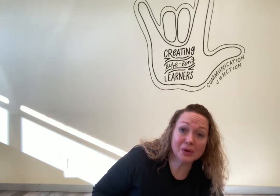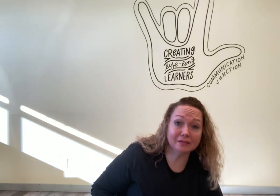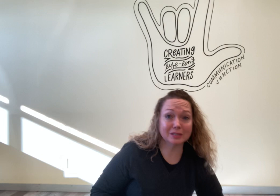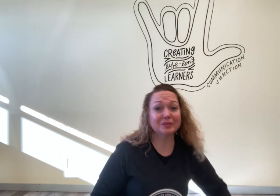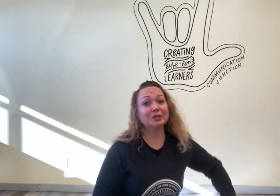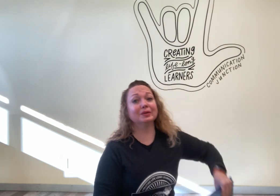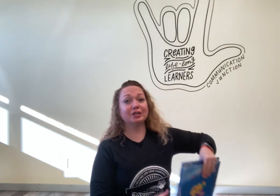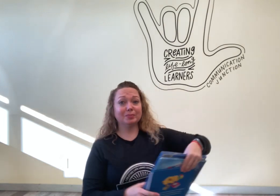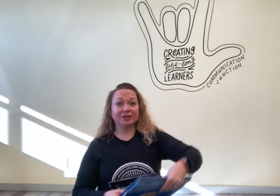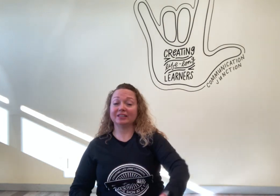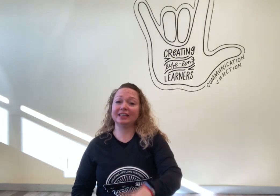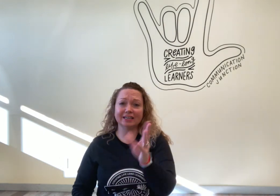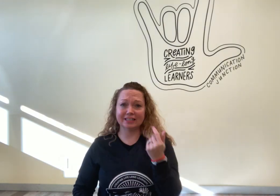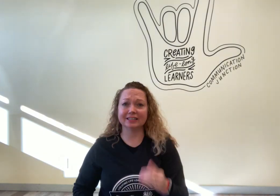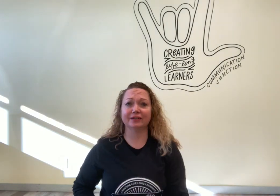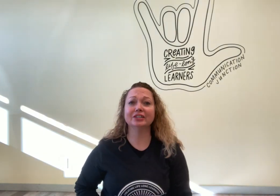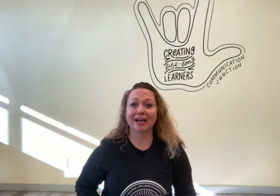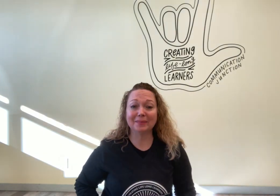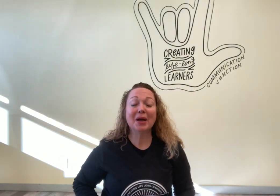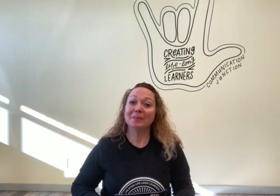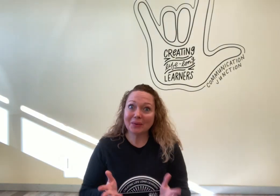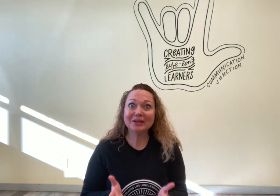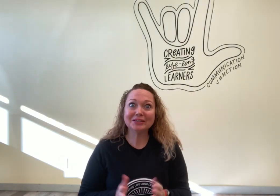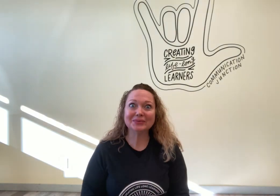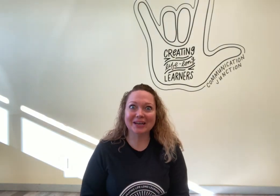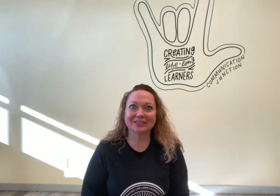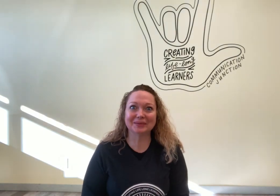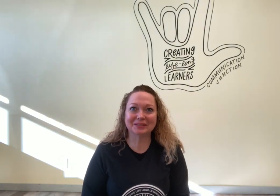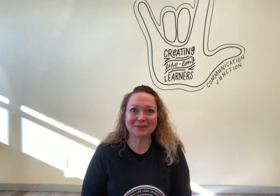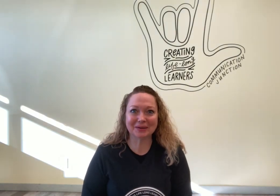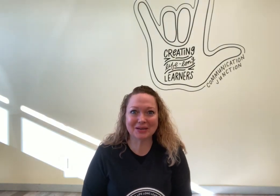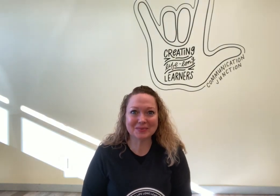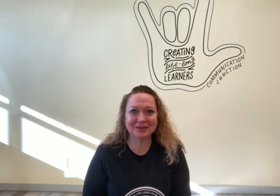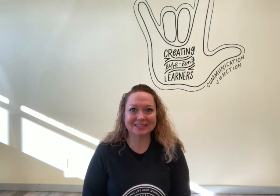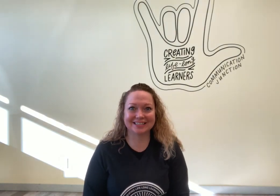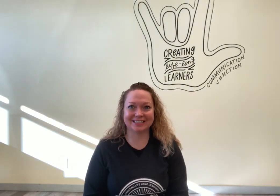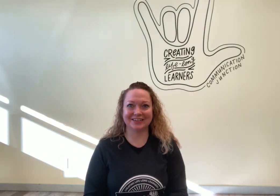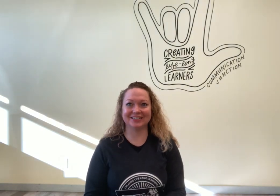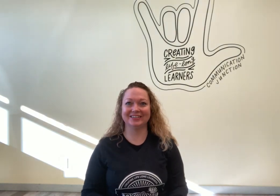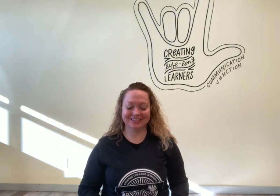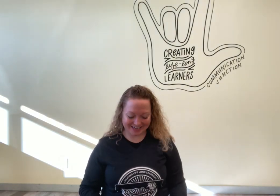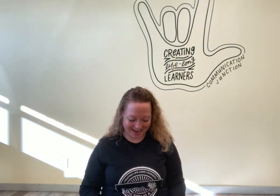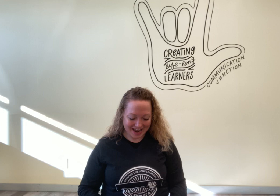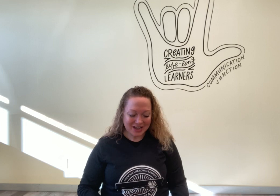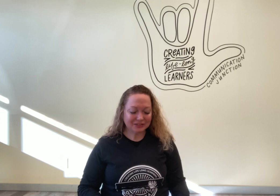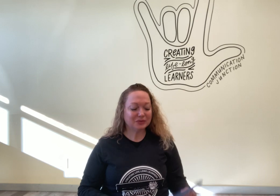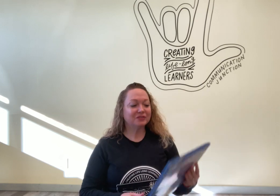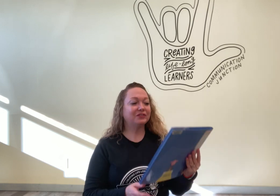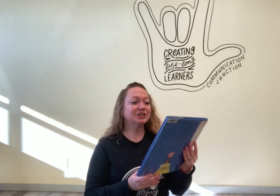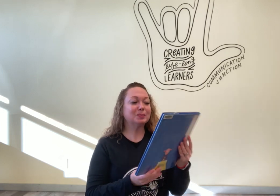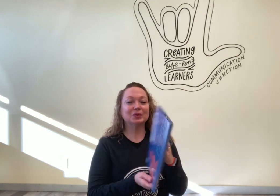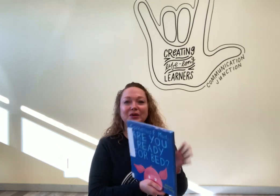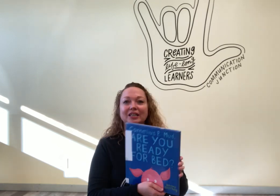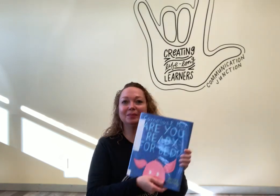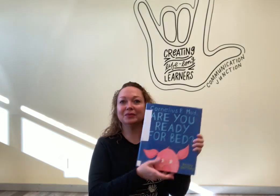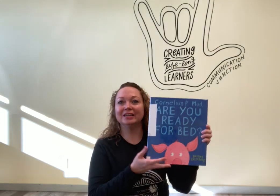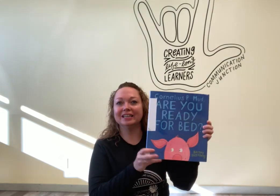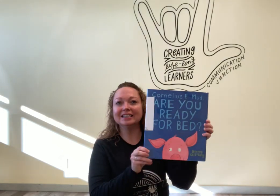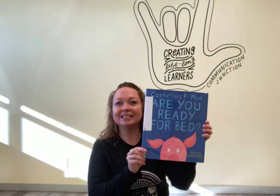some super cute books. I think I say this every time, but we do. We have some super cute books to share with you today. So the first book we're going to be reading is this